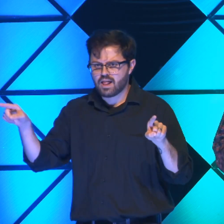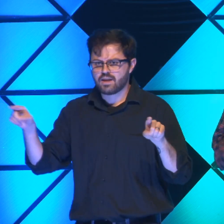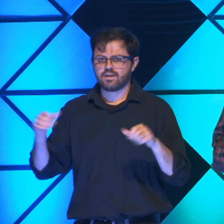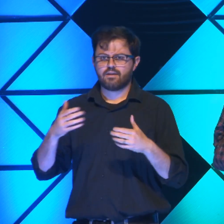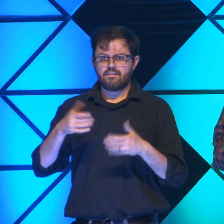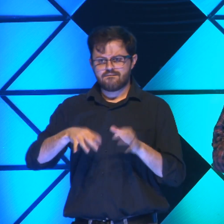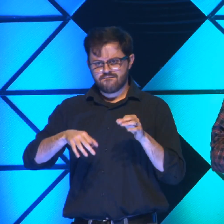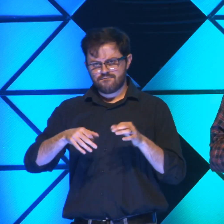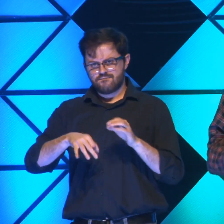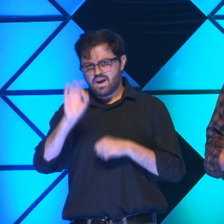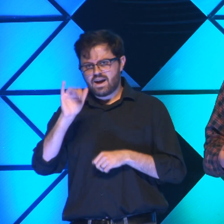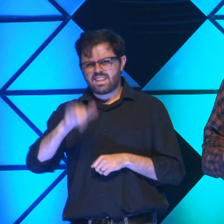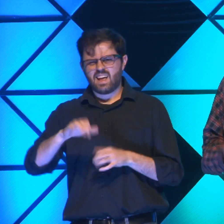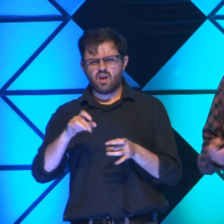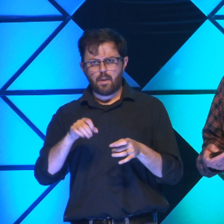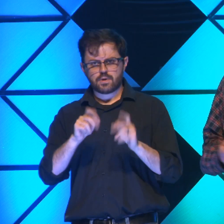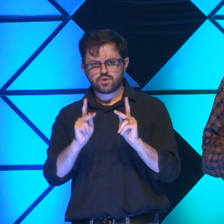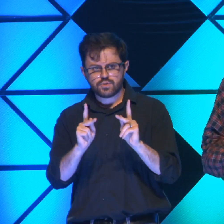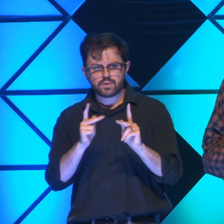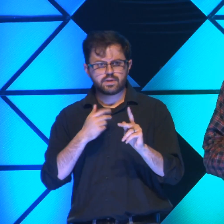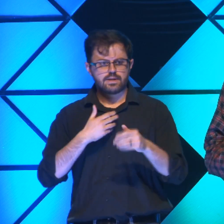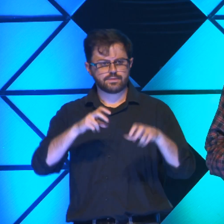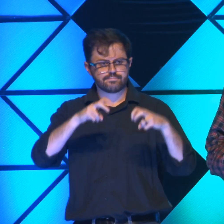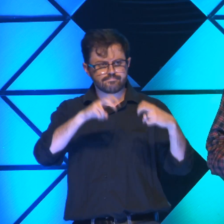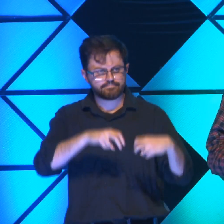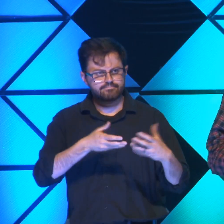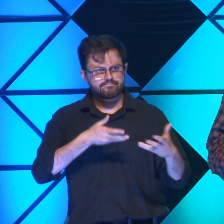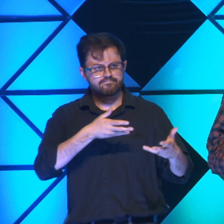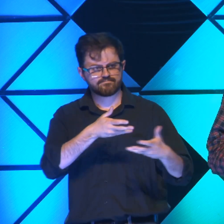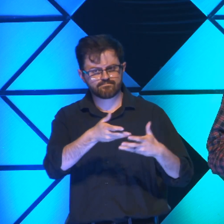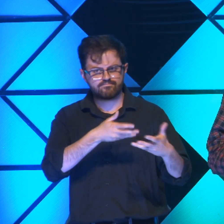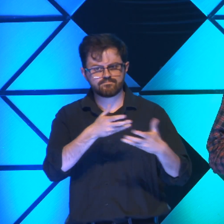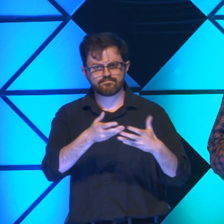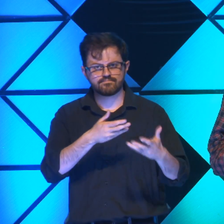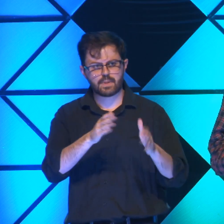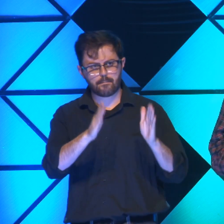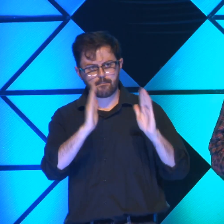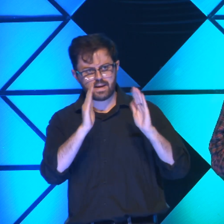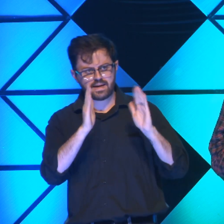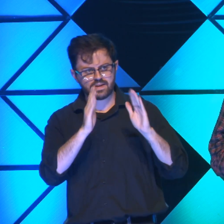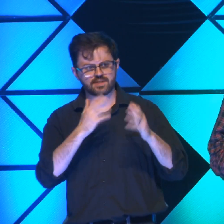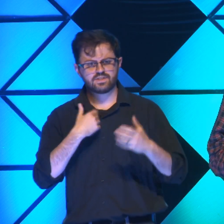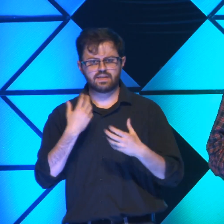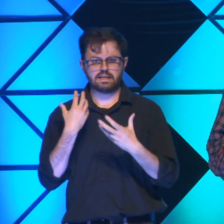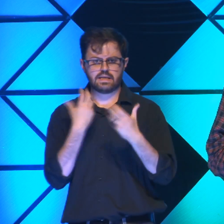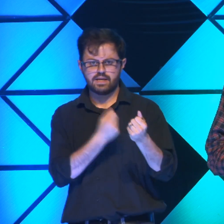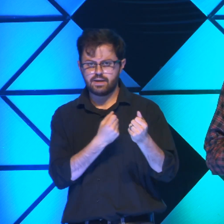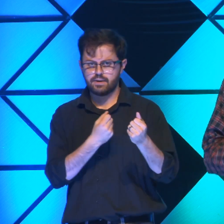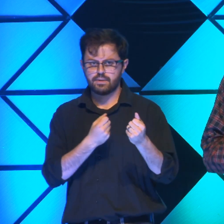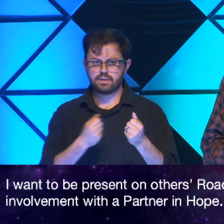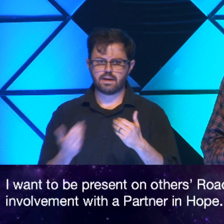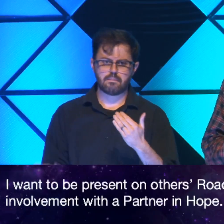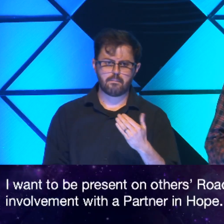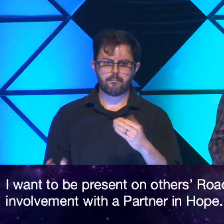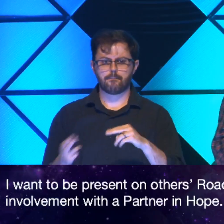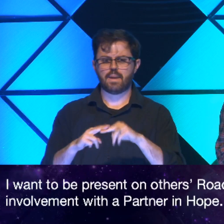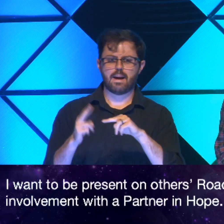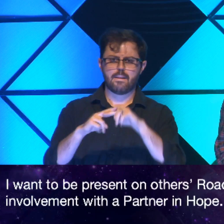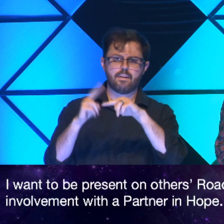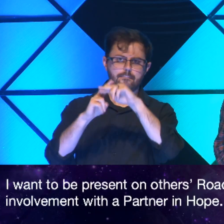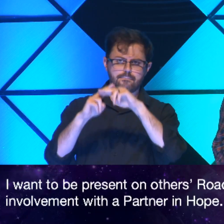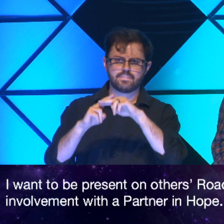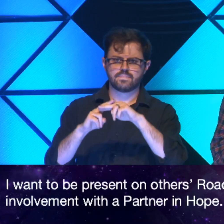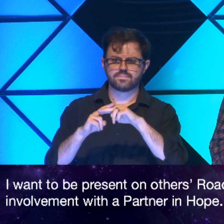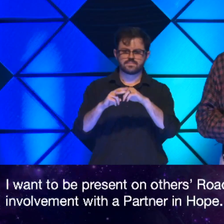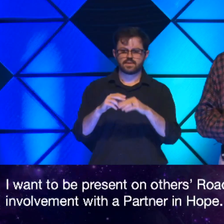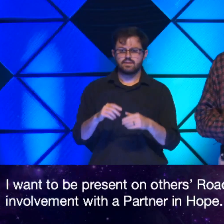someone so that healing can begin or be accelerated. You can check that box. And finally, I want to be